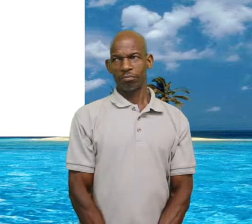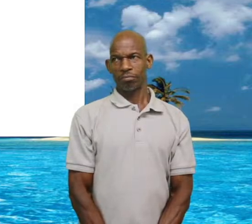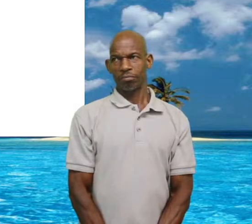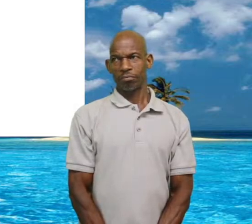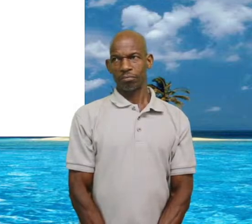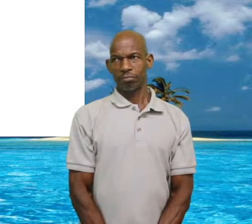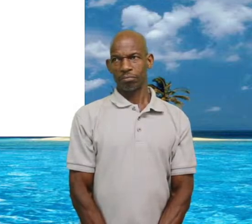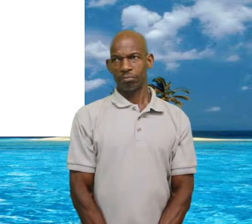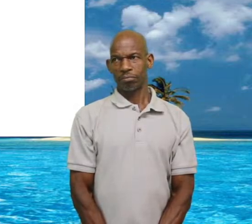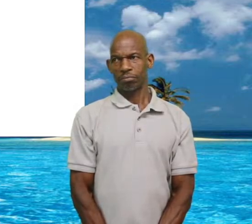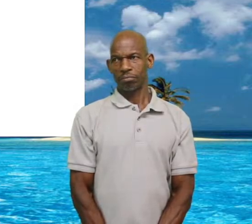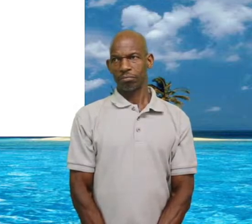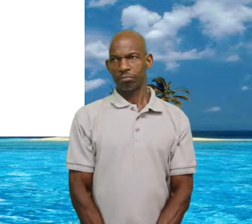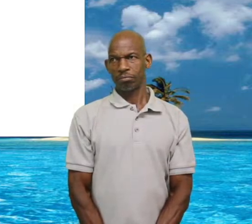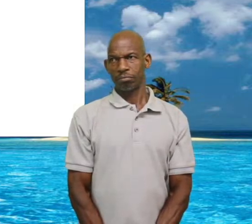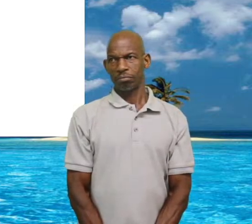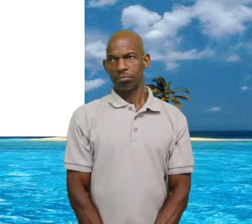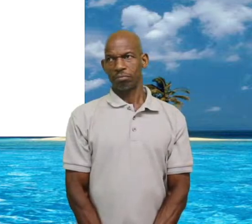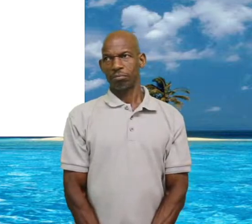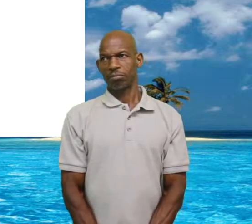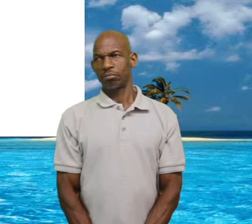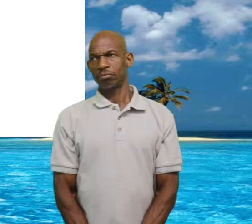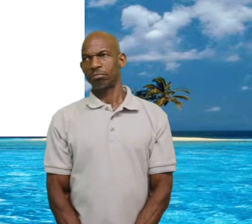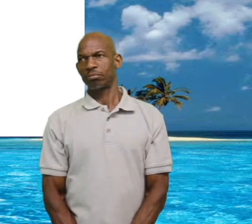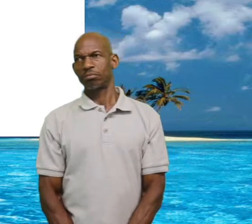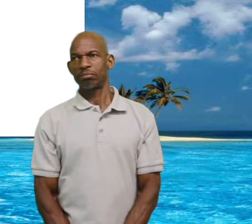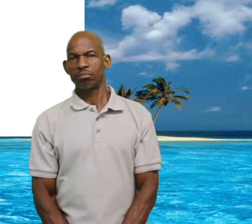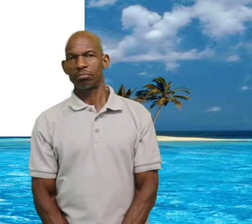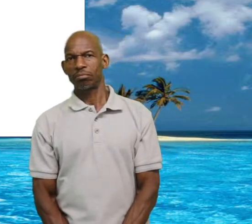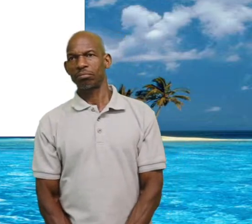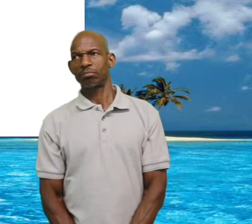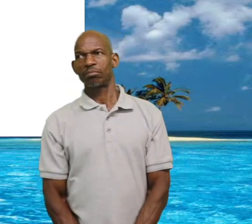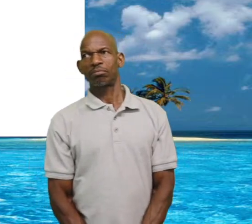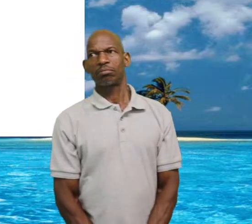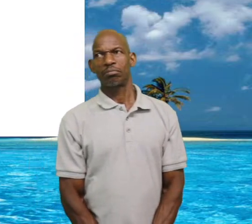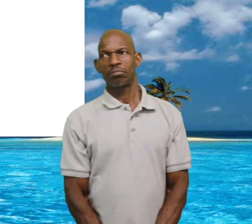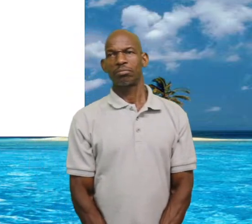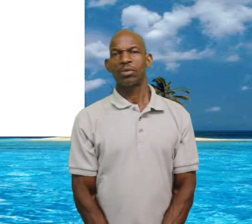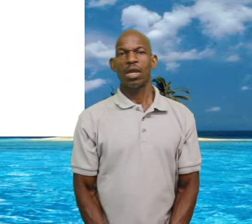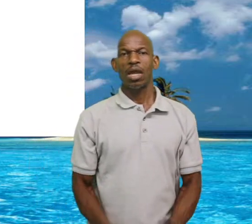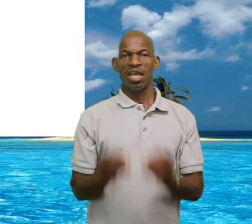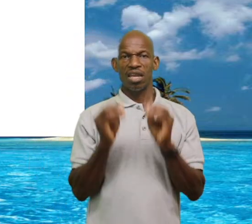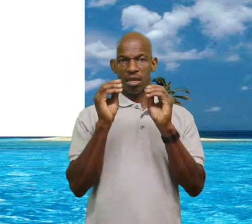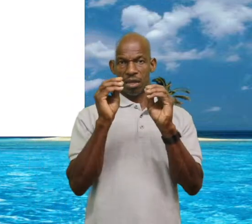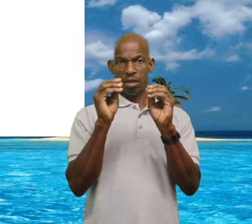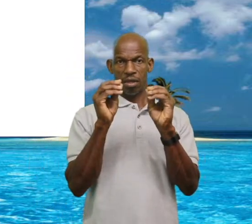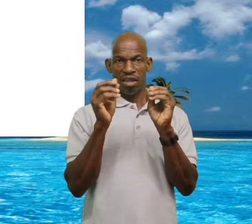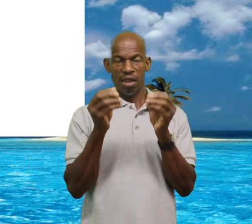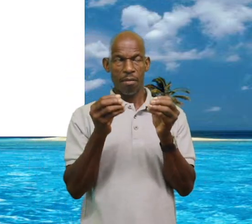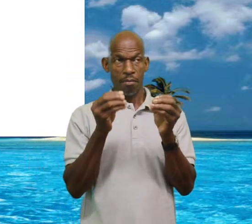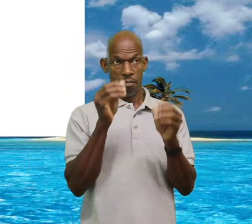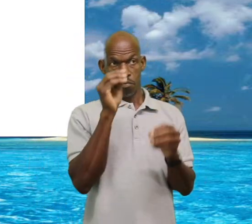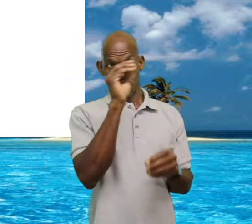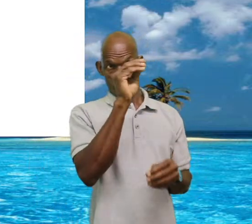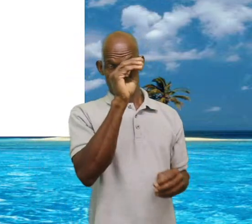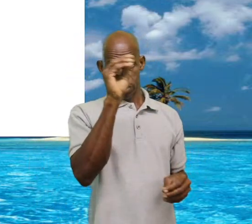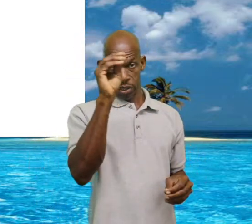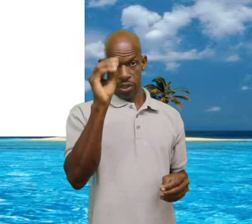So let me give you some. And this these adjectives are giving you adjectives with the nouns.